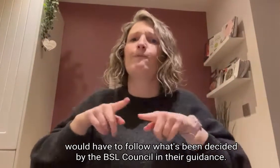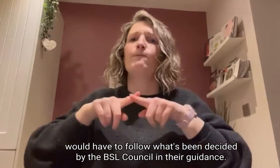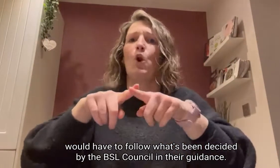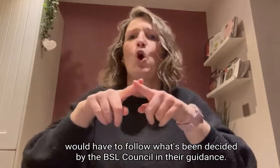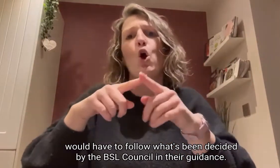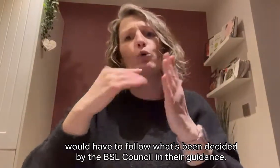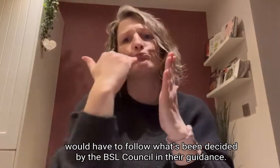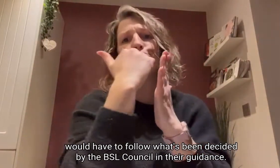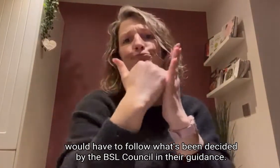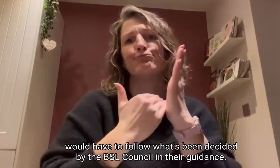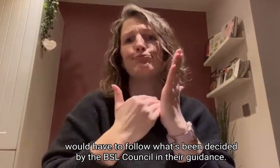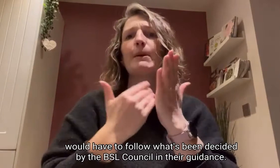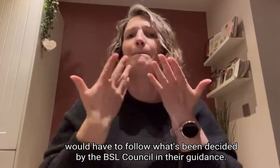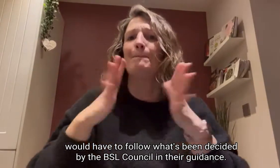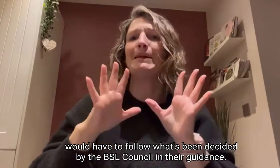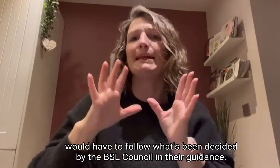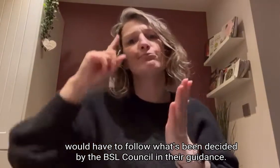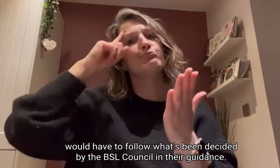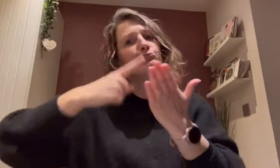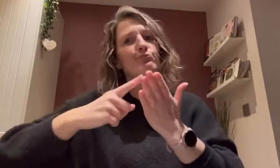BSL Council in their guidance.